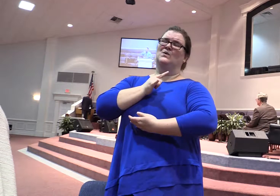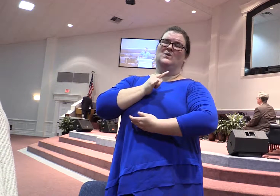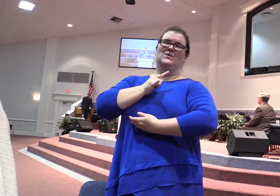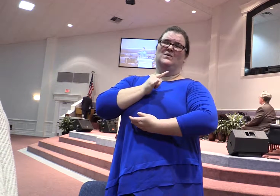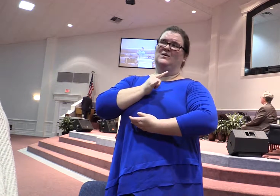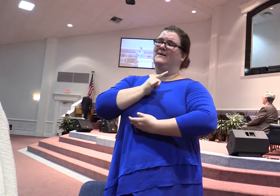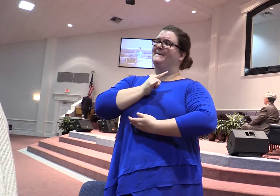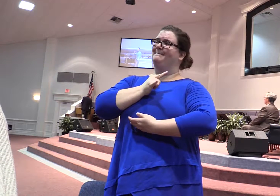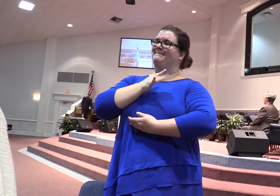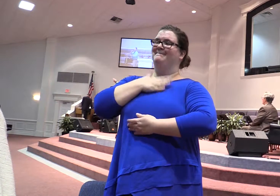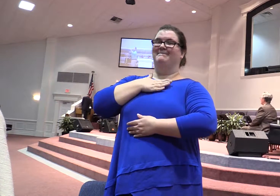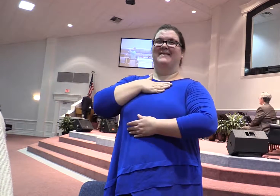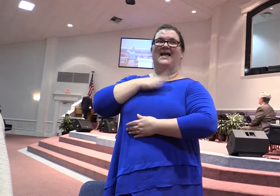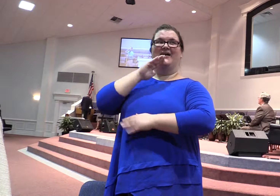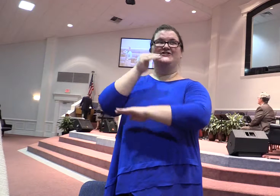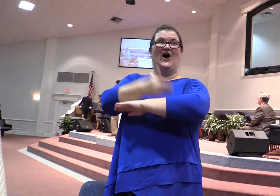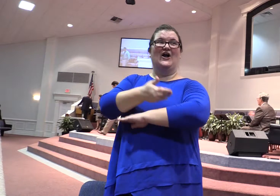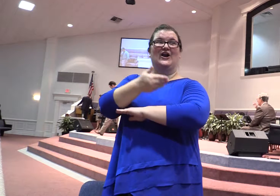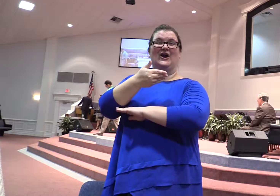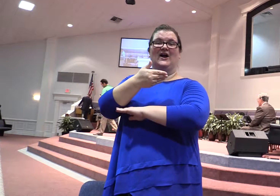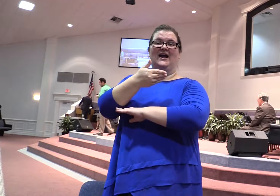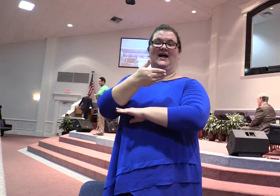I'm talking about my daughter and PK.